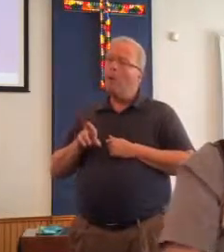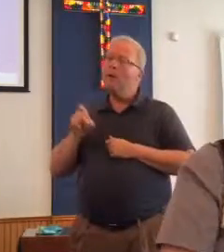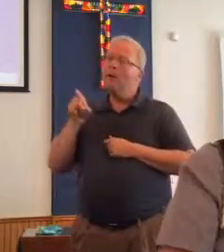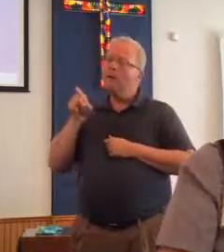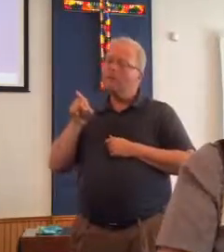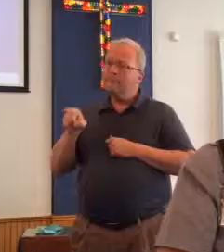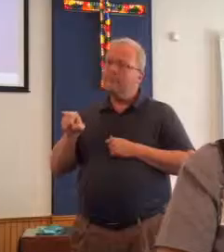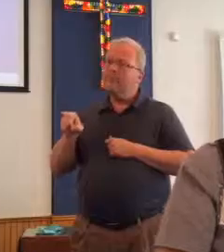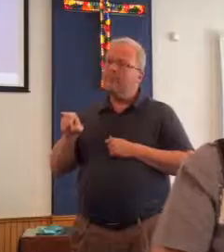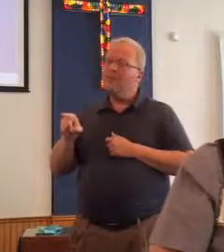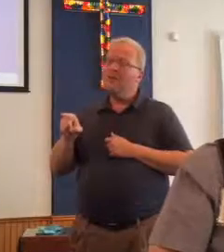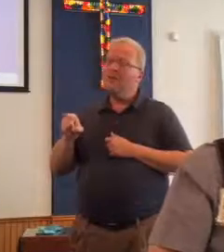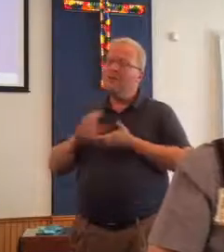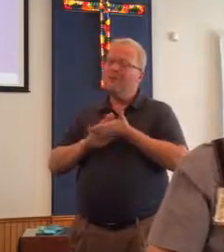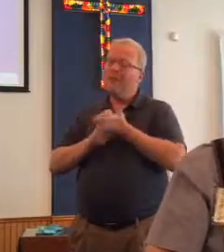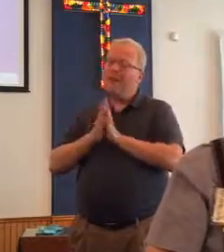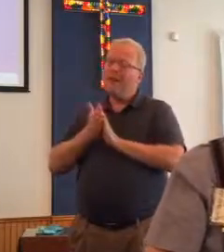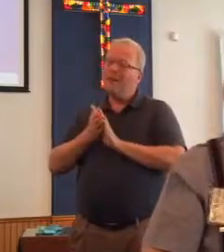others?